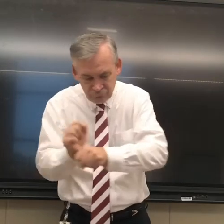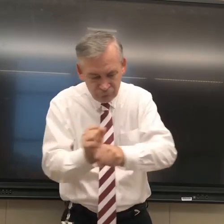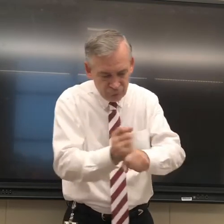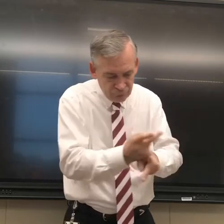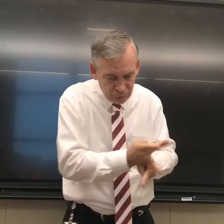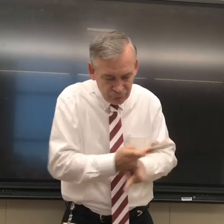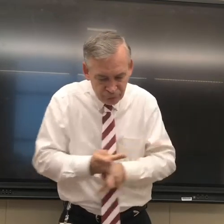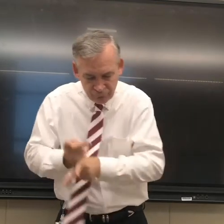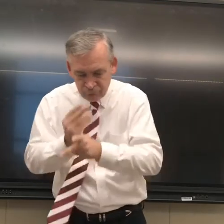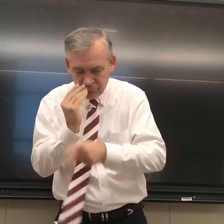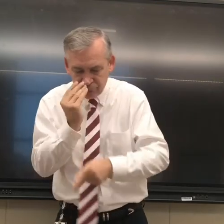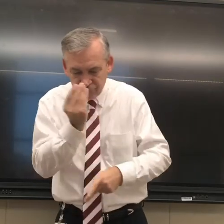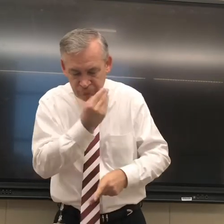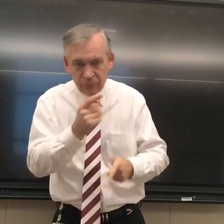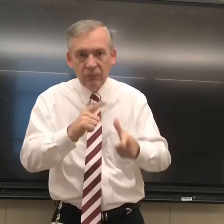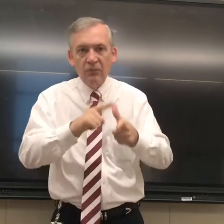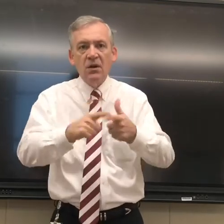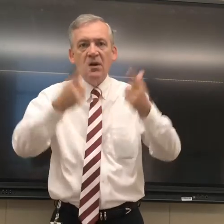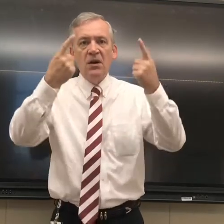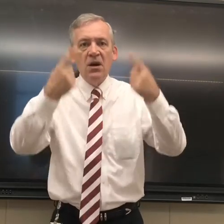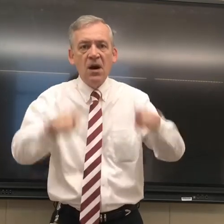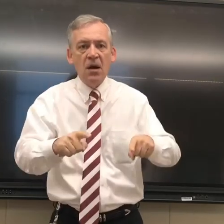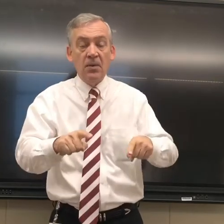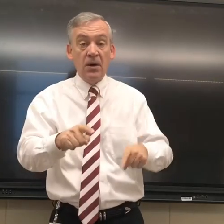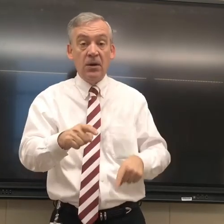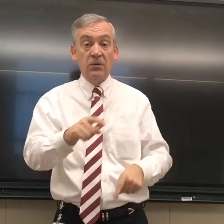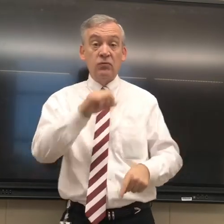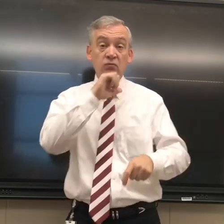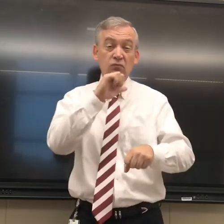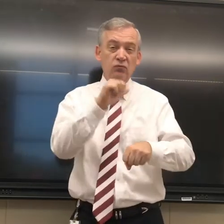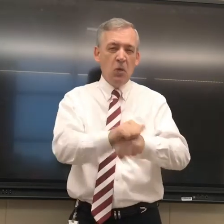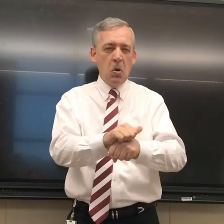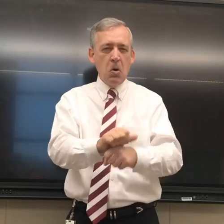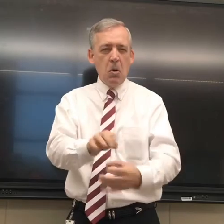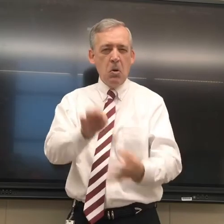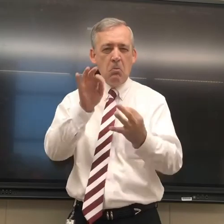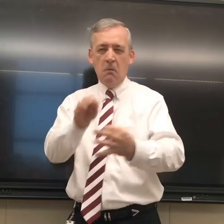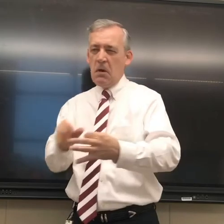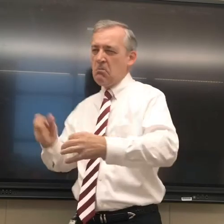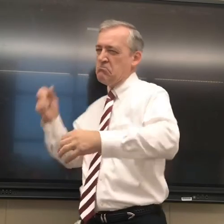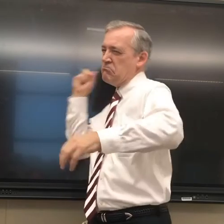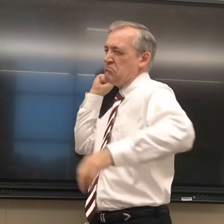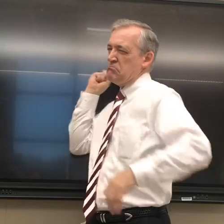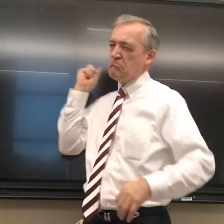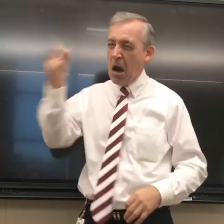Suddenly, zing! An expertly aimed stone cut the head off one of the blossoms.